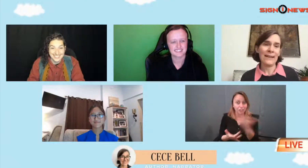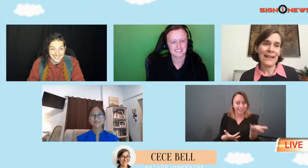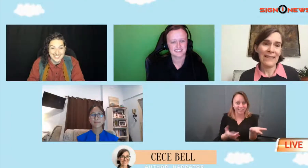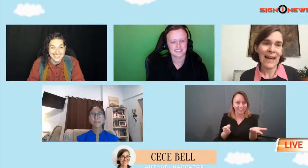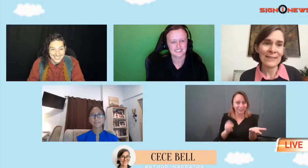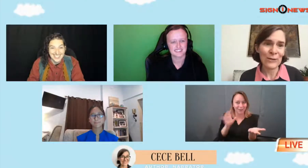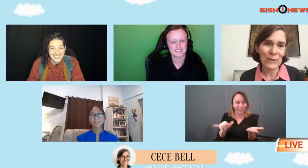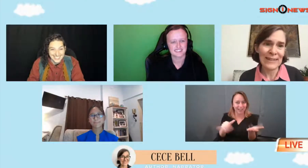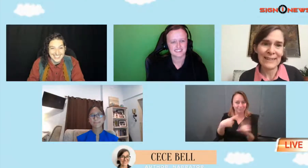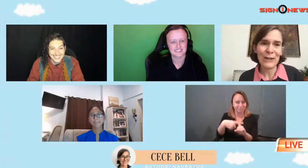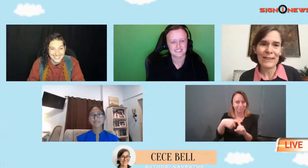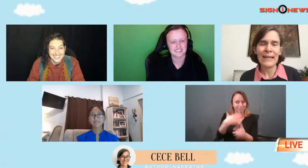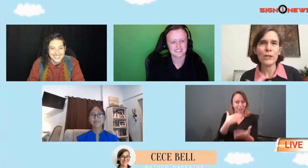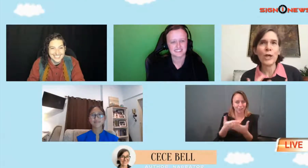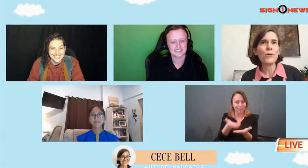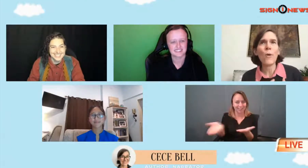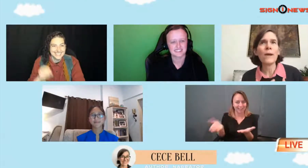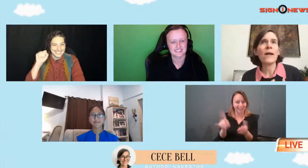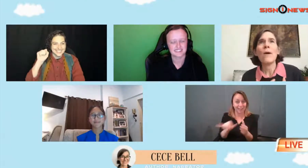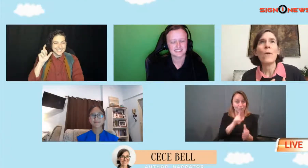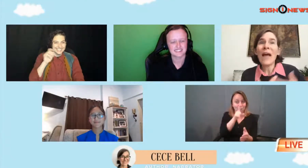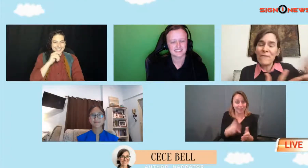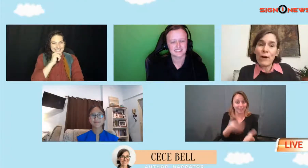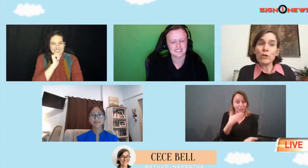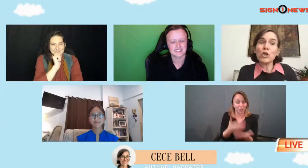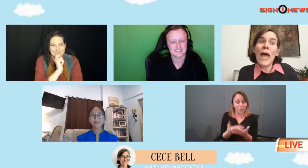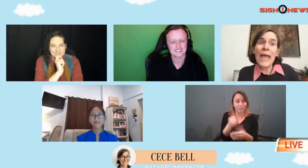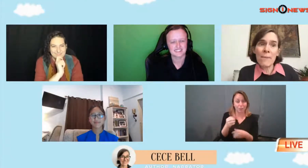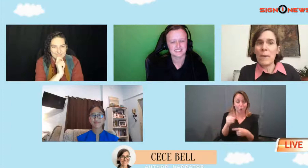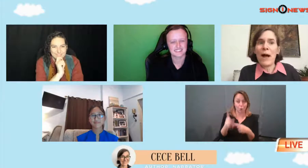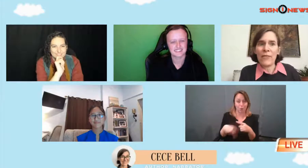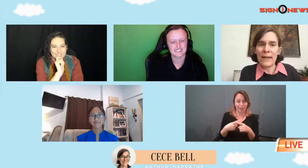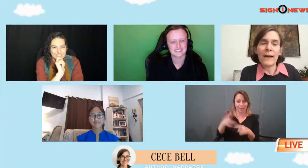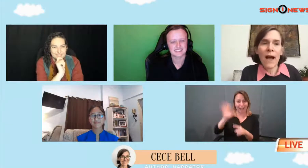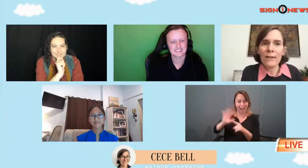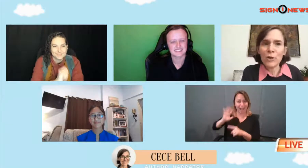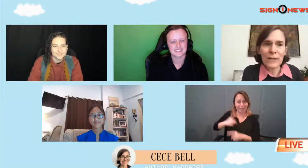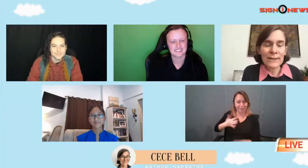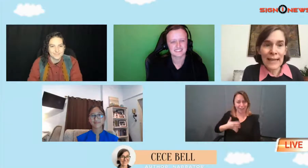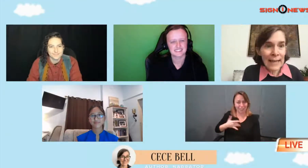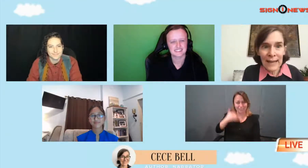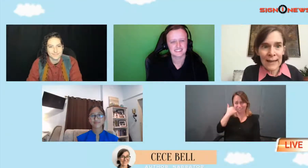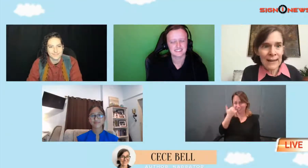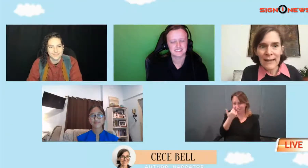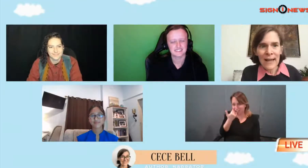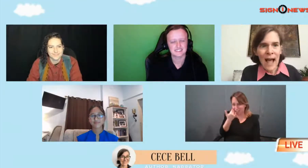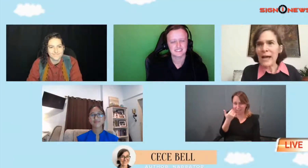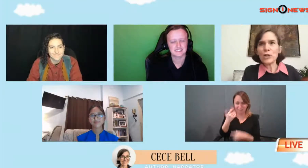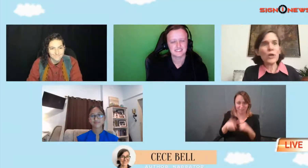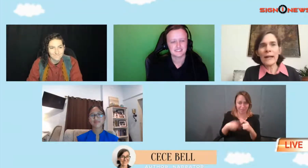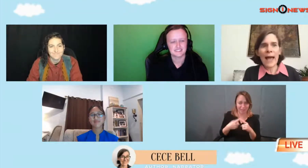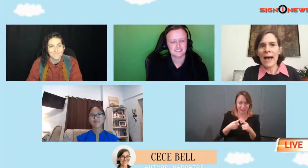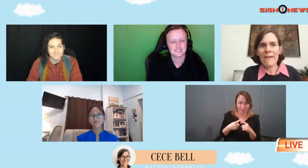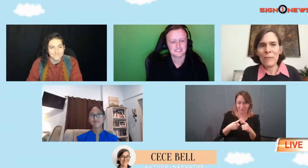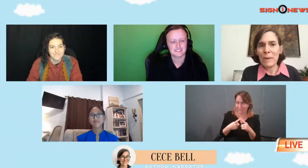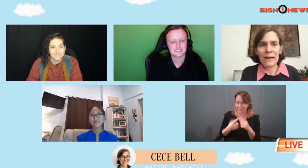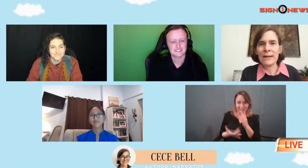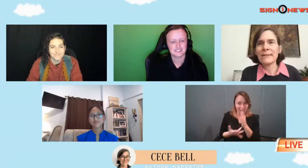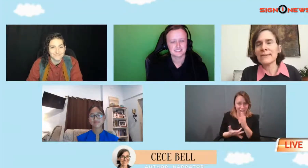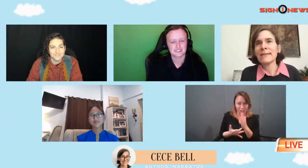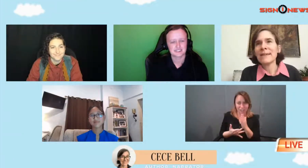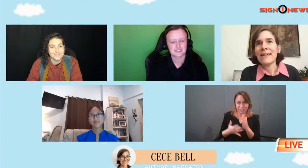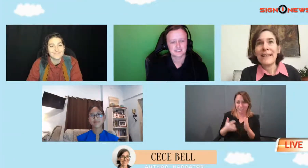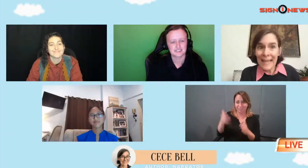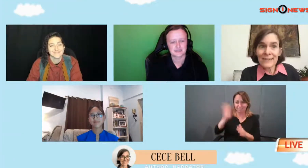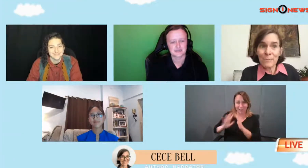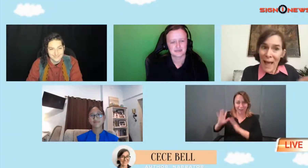thing. That's a really good thing. So you don't, when I felt shame about the technology as a kid, I shouldn't have,